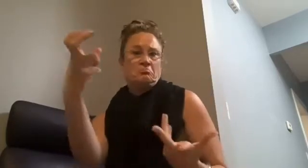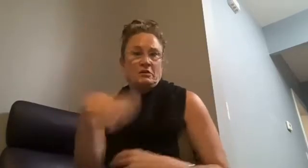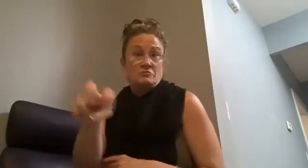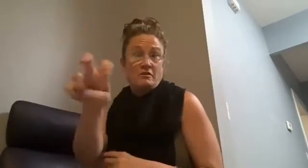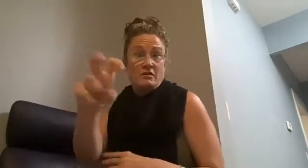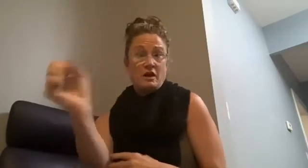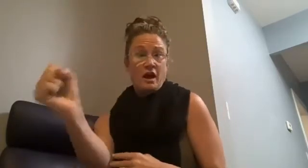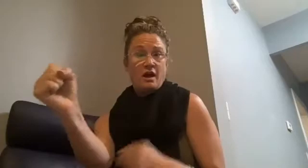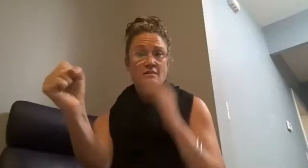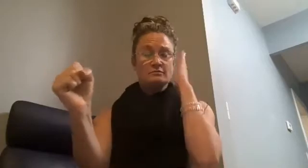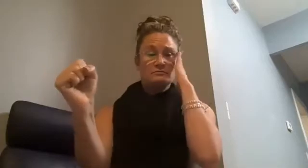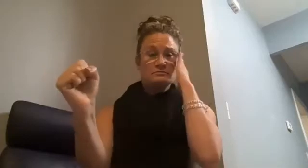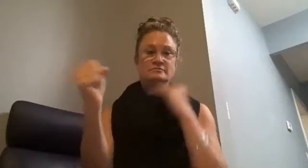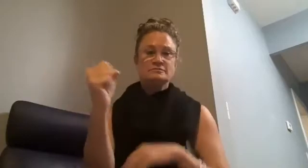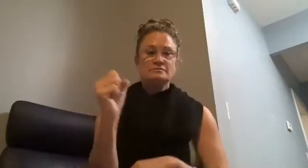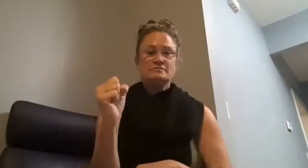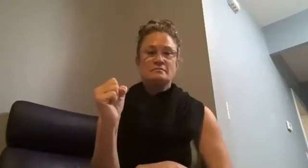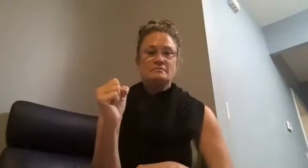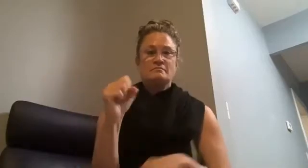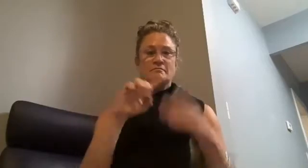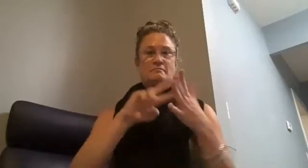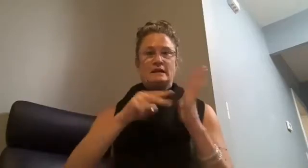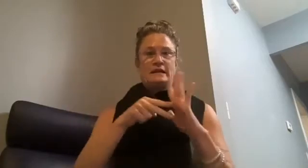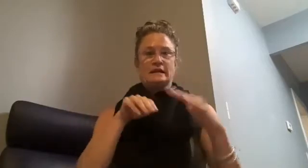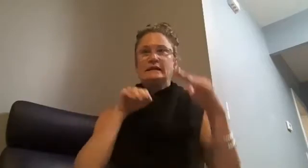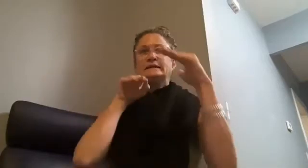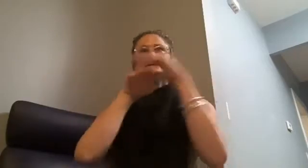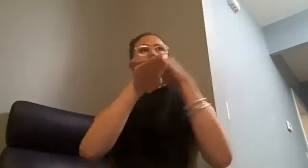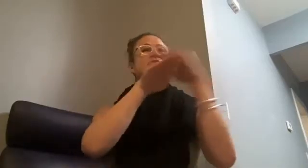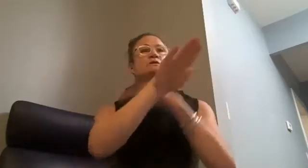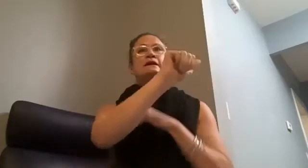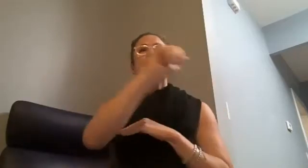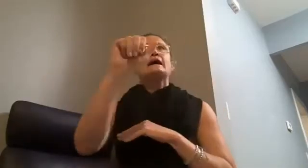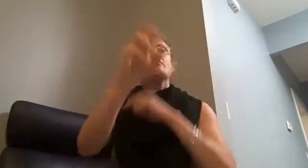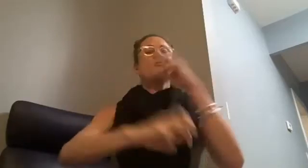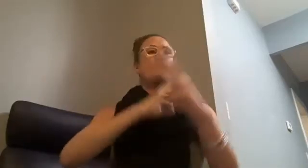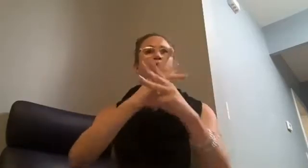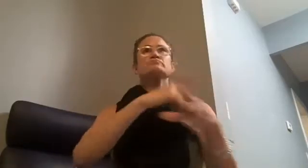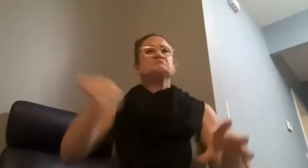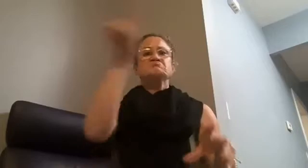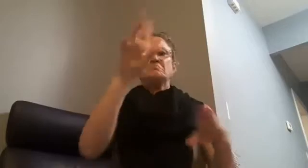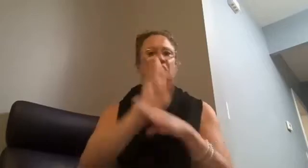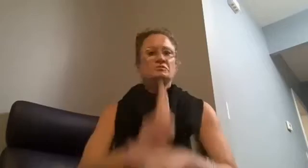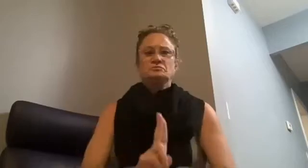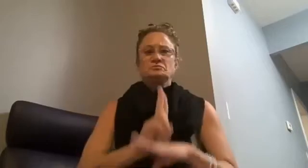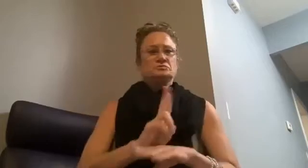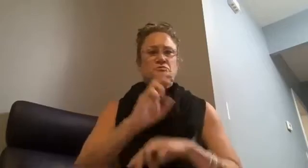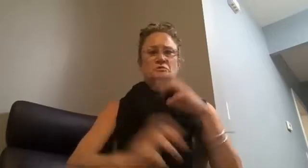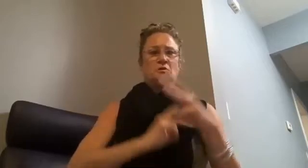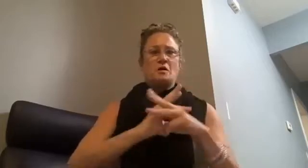level of, I guess, accessibility to AA around the world during this period of time is not what I'm normally used to. I was